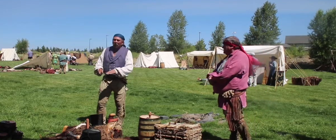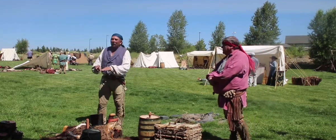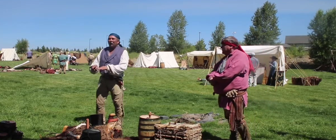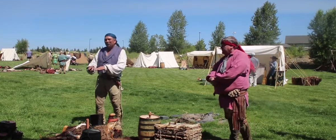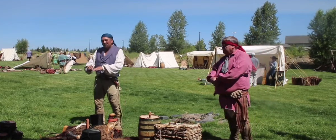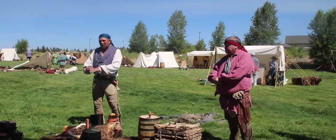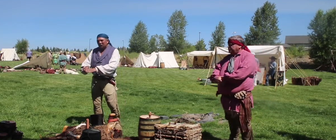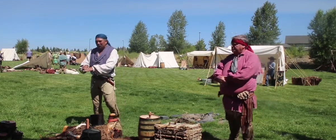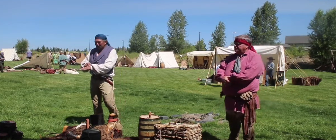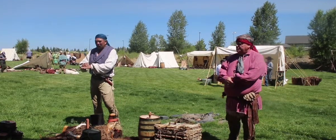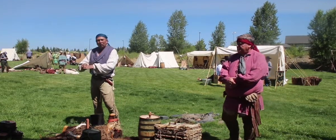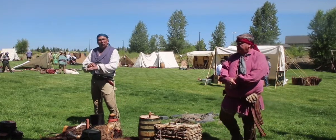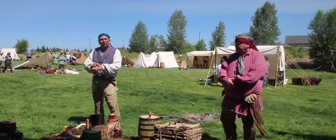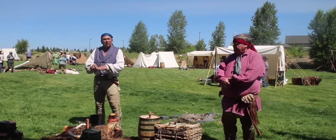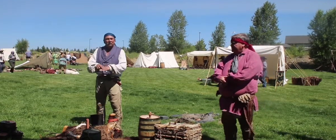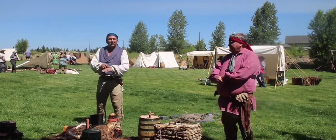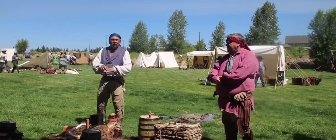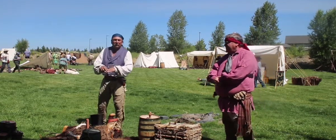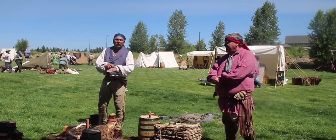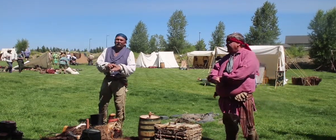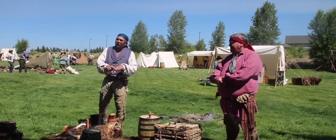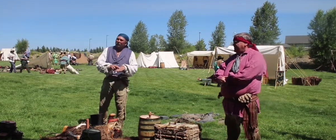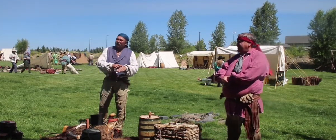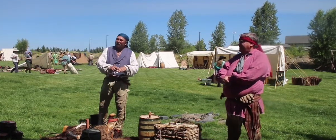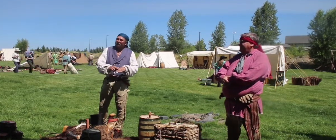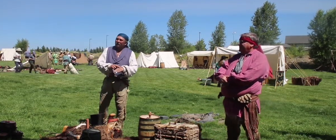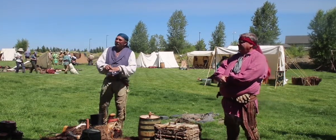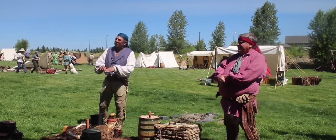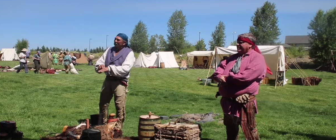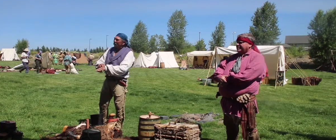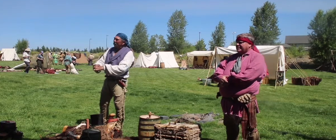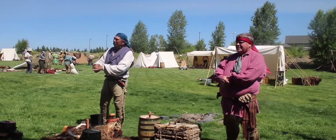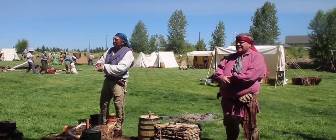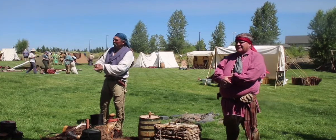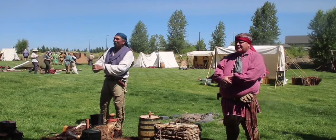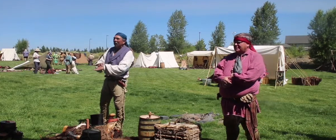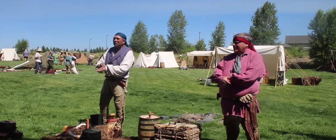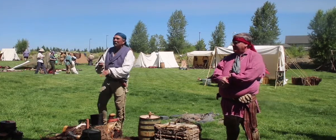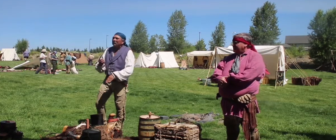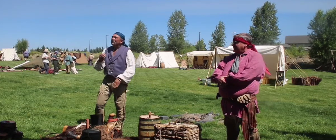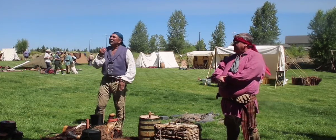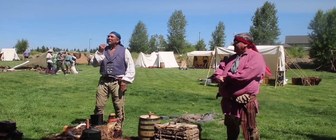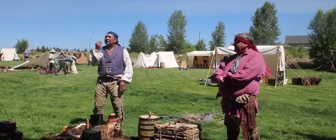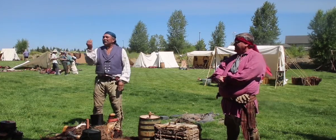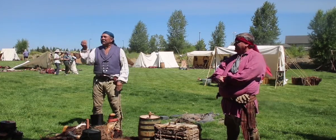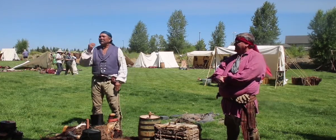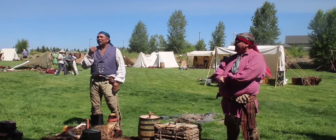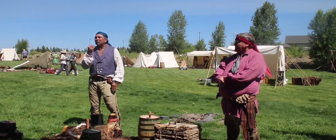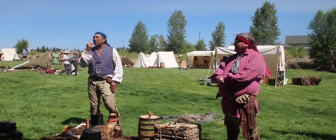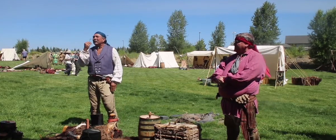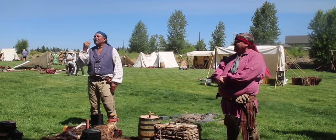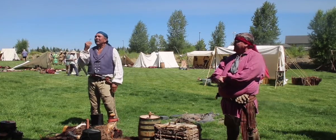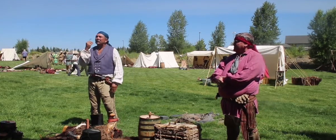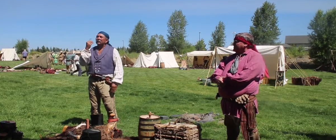yeah. Here's another one. What is this again? Tribe. And this is a symbol like tattooing.